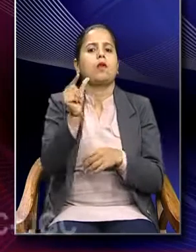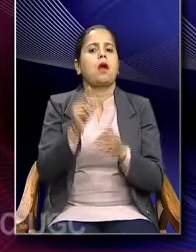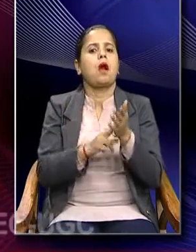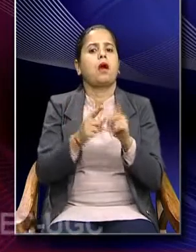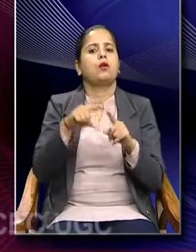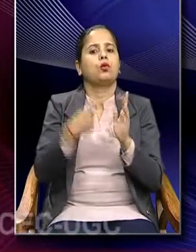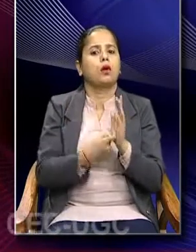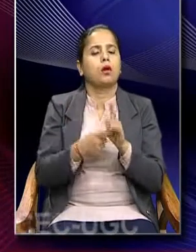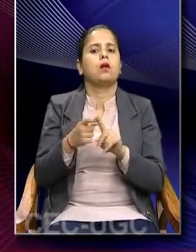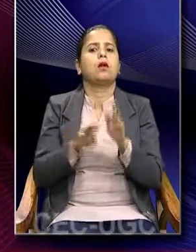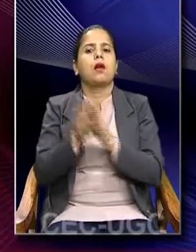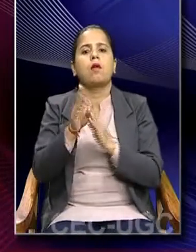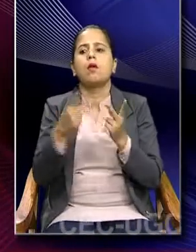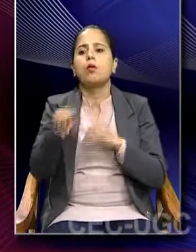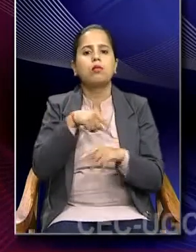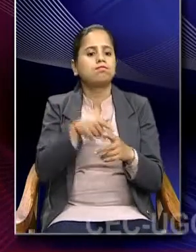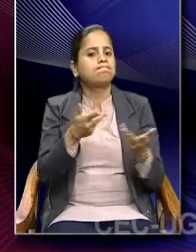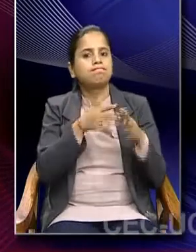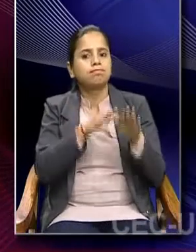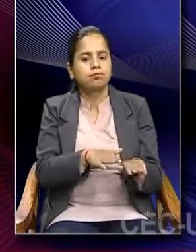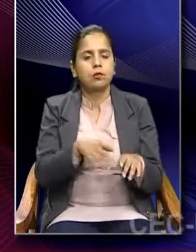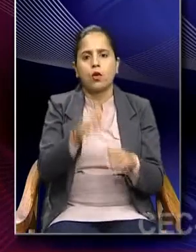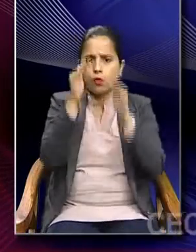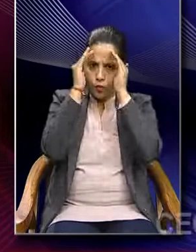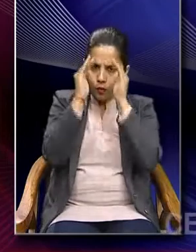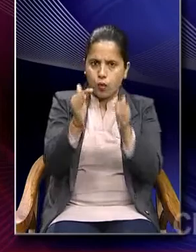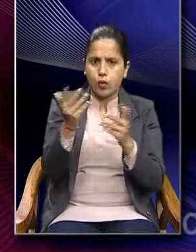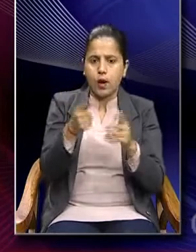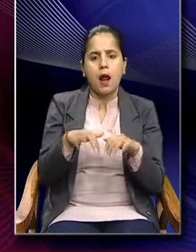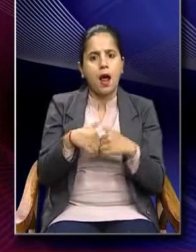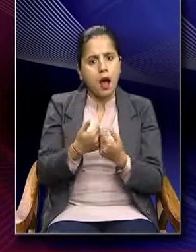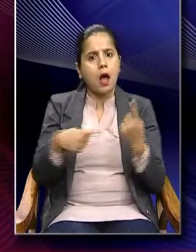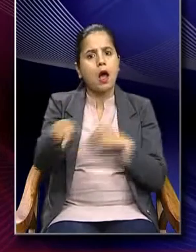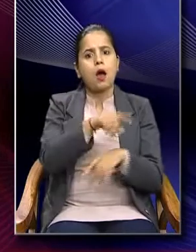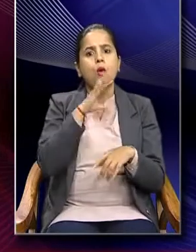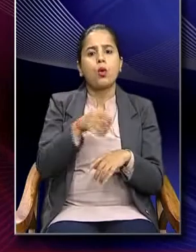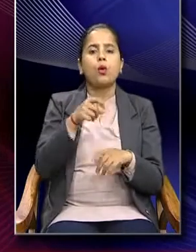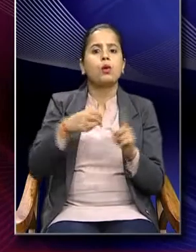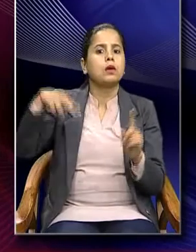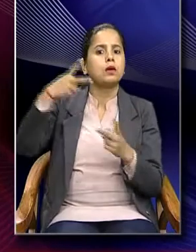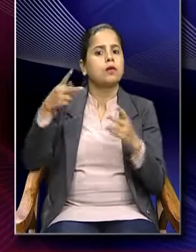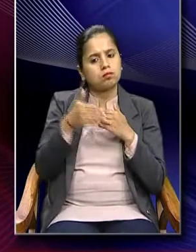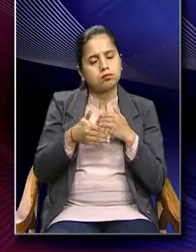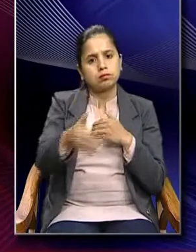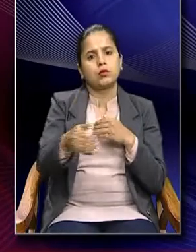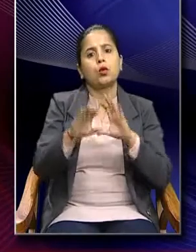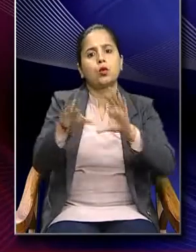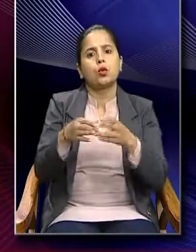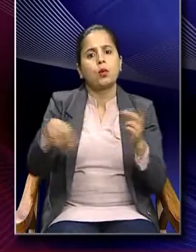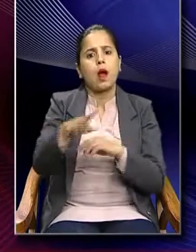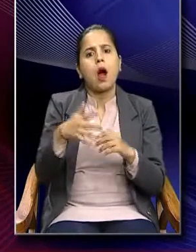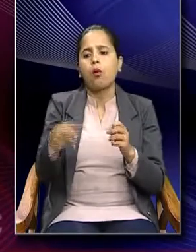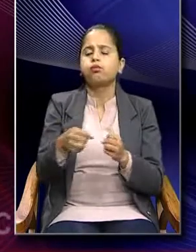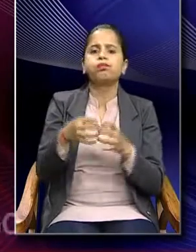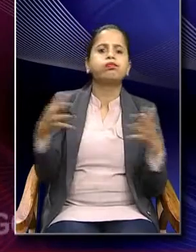So, Marxist theory primarily focused on how the dominant state continued to grow, how they have